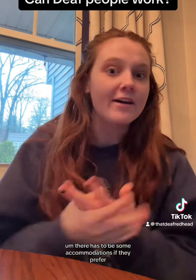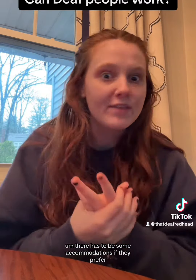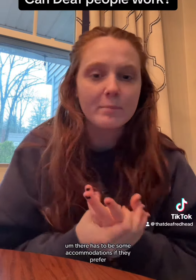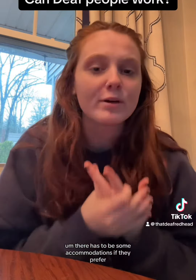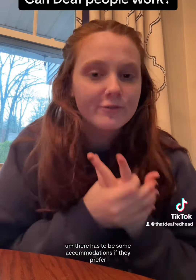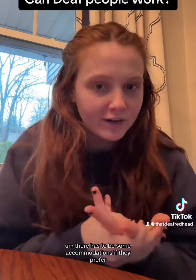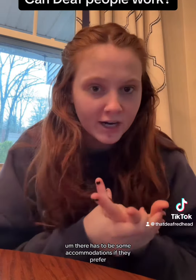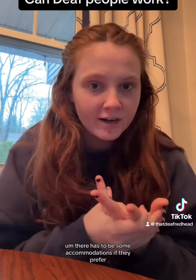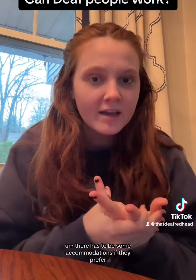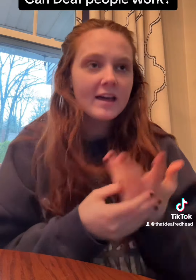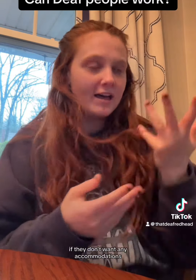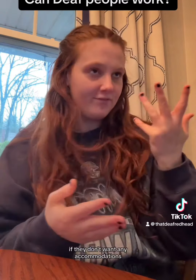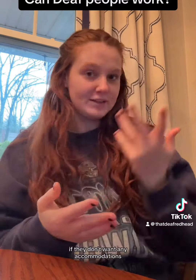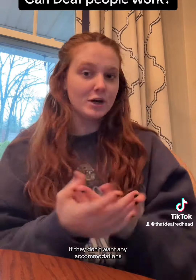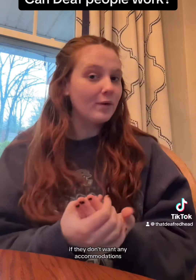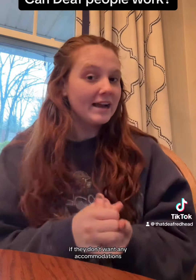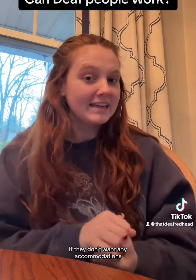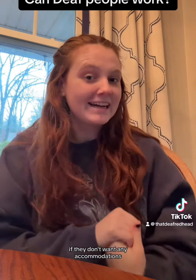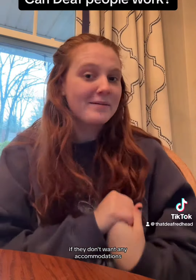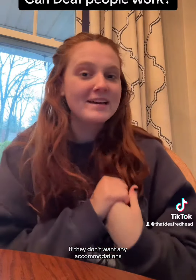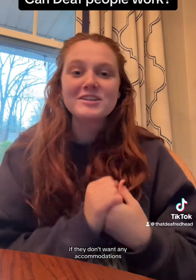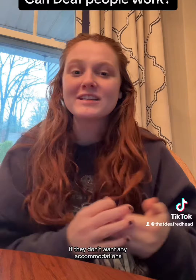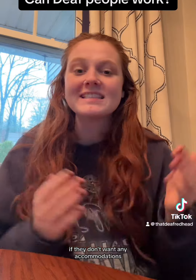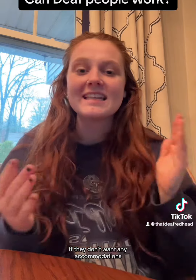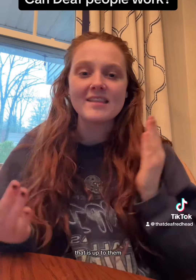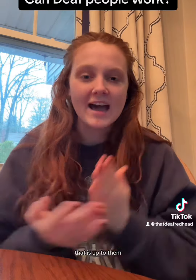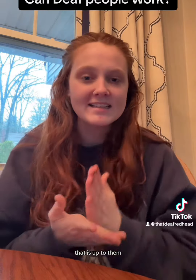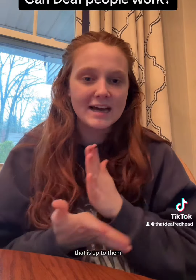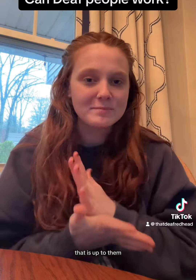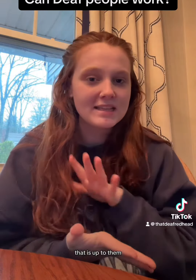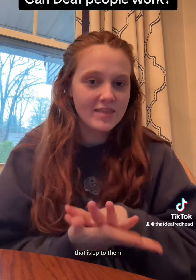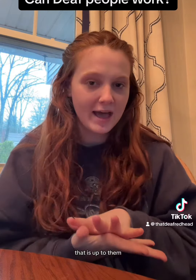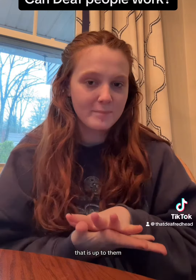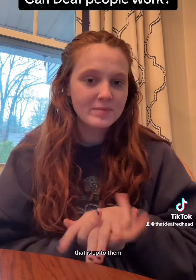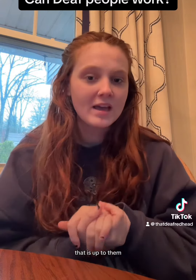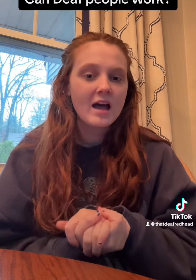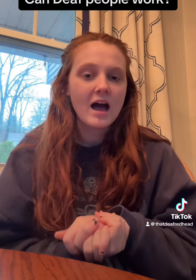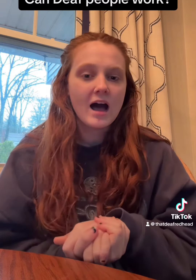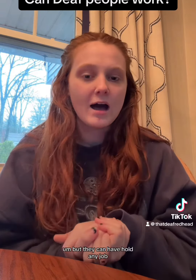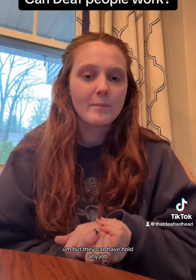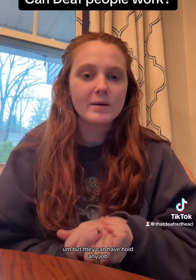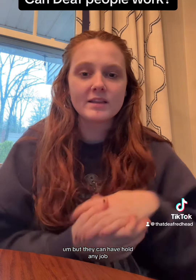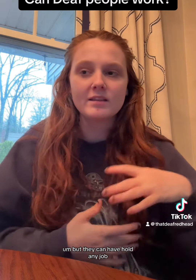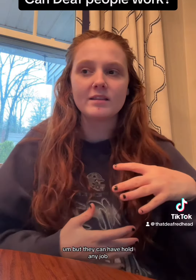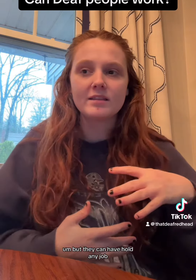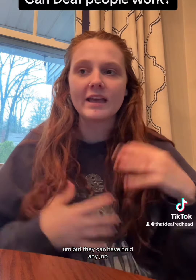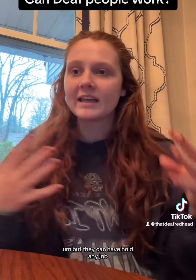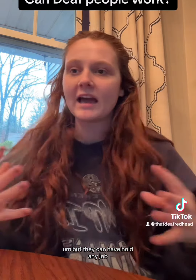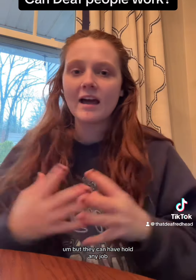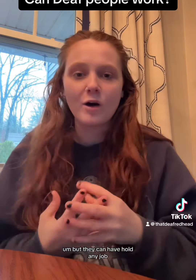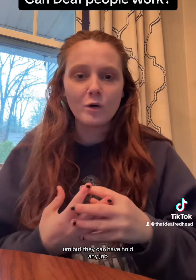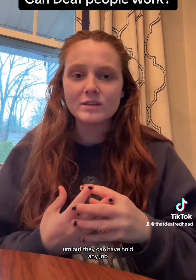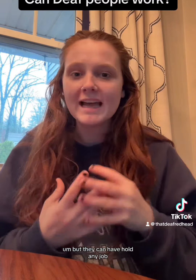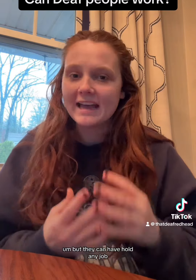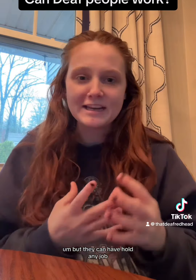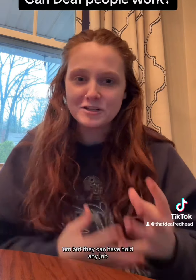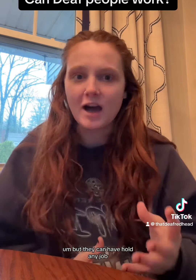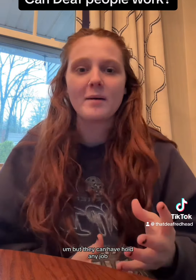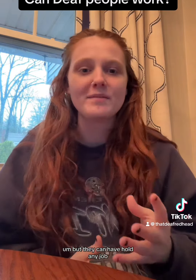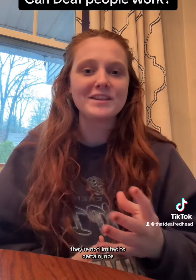they prefer. If they don't want any accommodations, that is up to them. But they can hold any job. They're